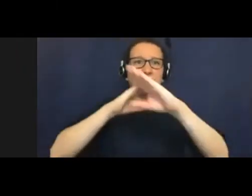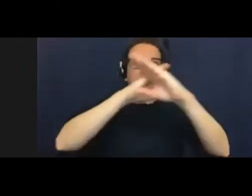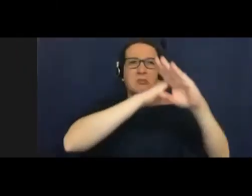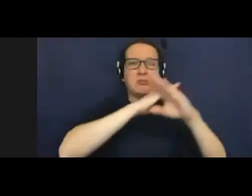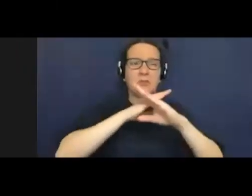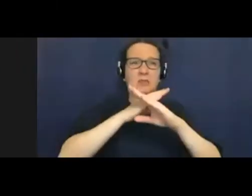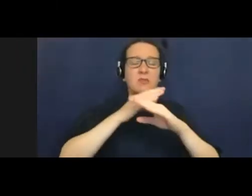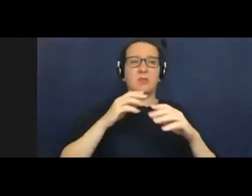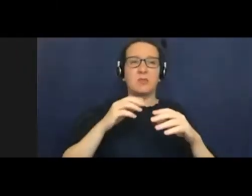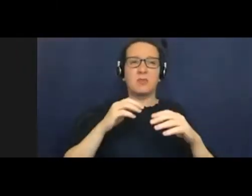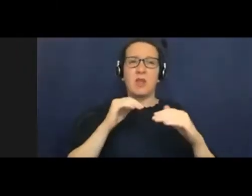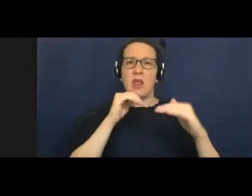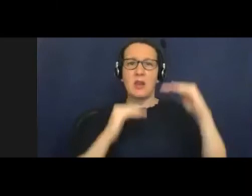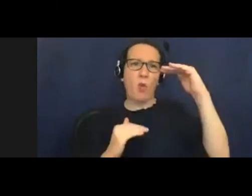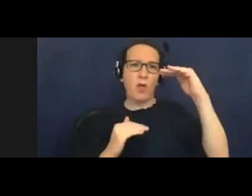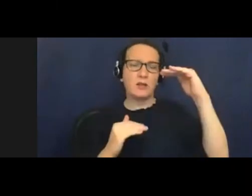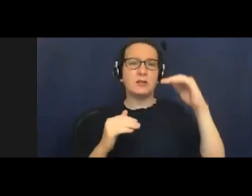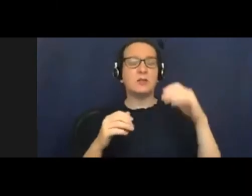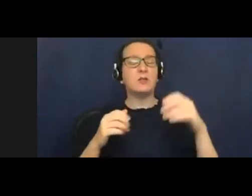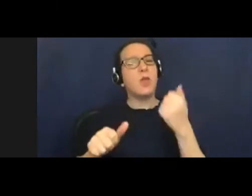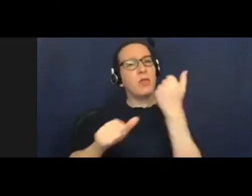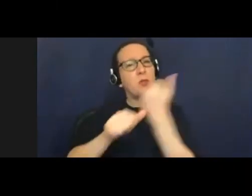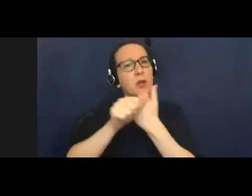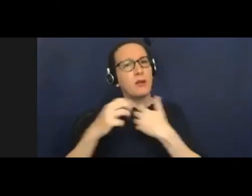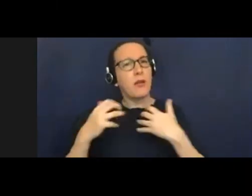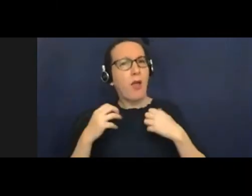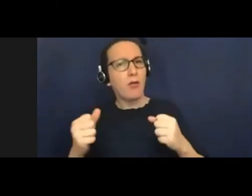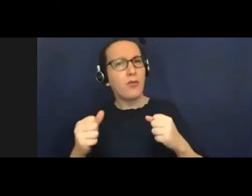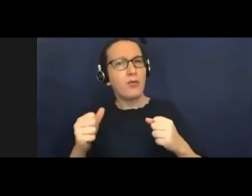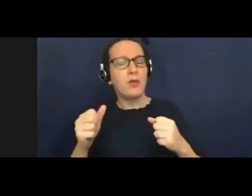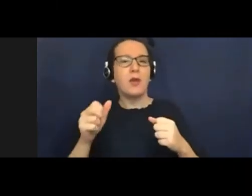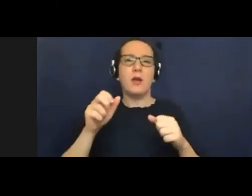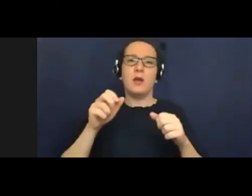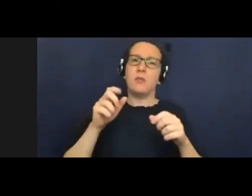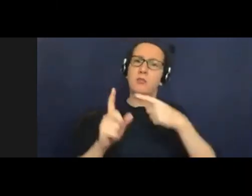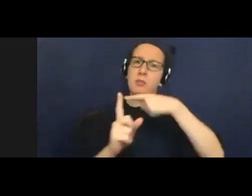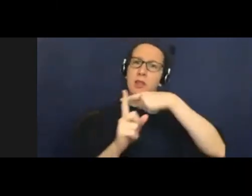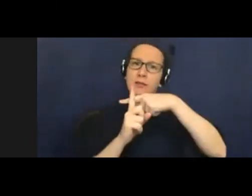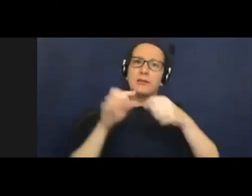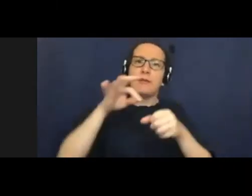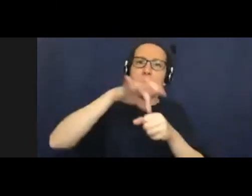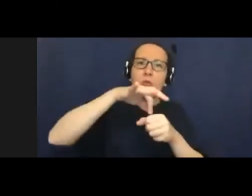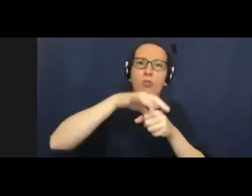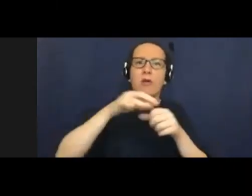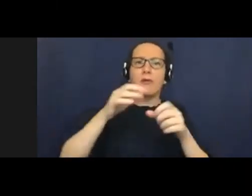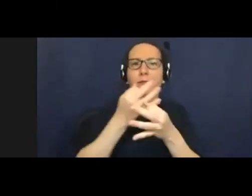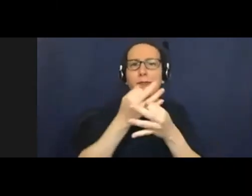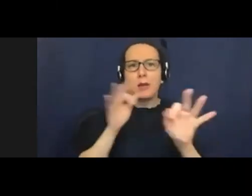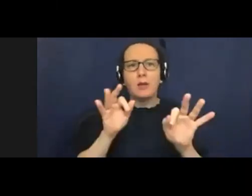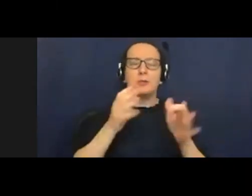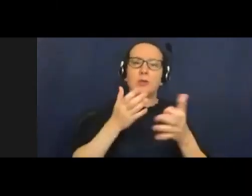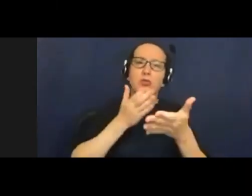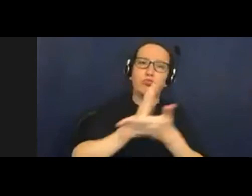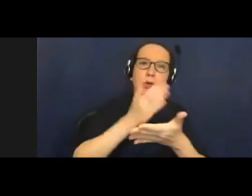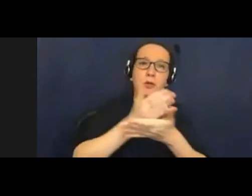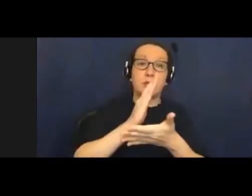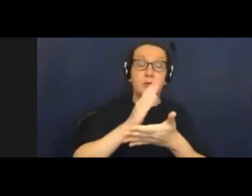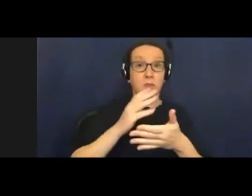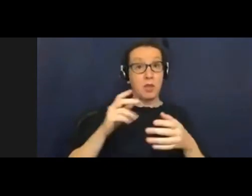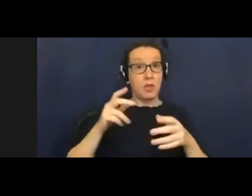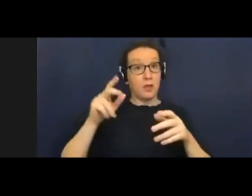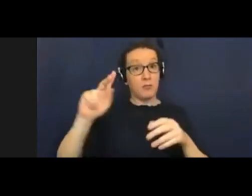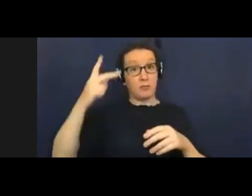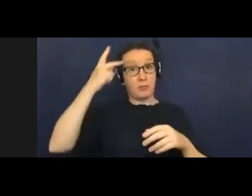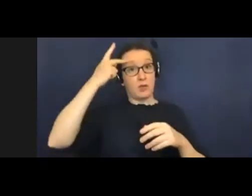democratic freedoms and rights. And it's increasing the political exclusion of many people